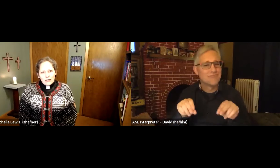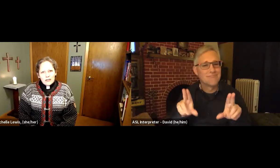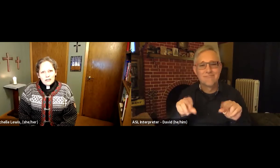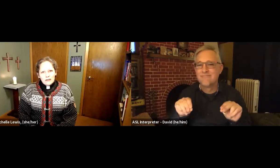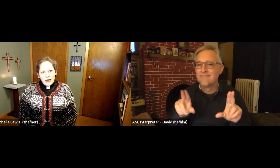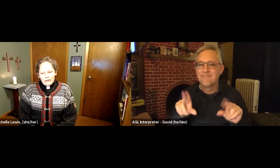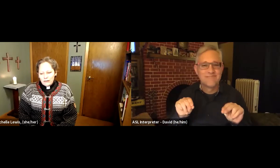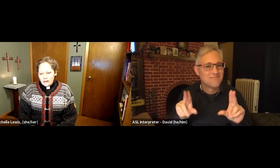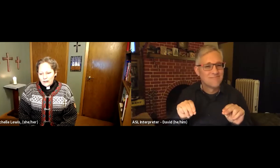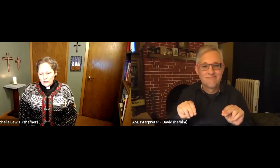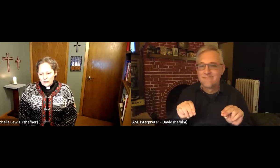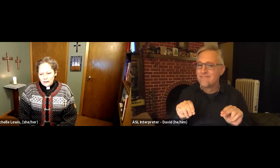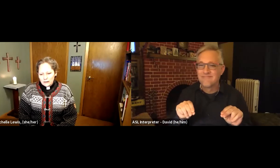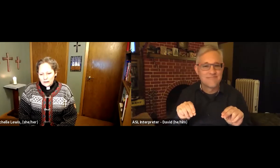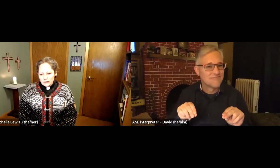In this life,